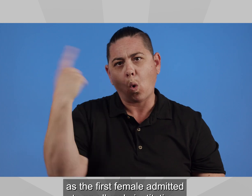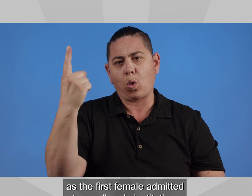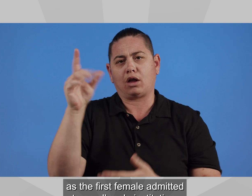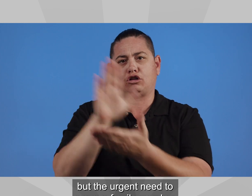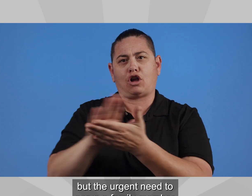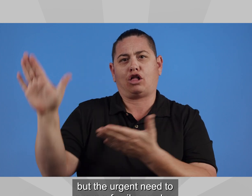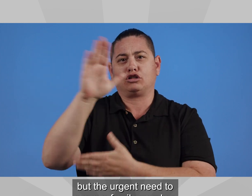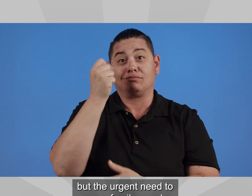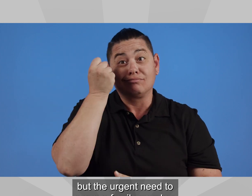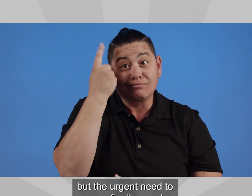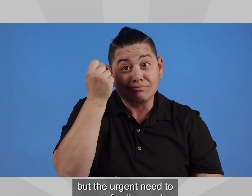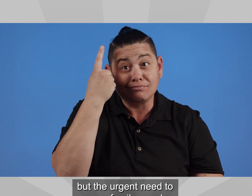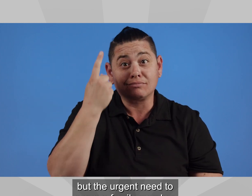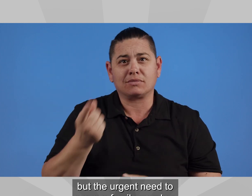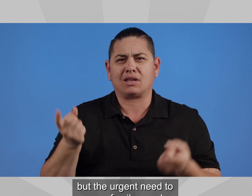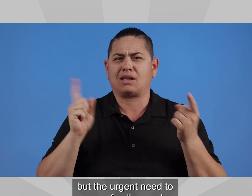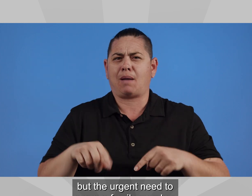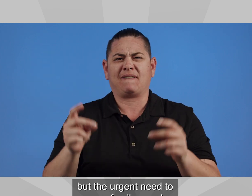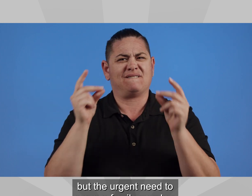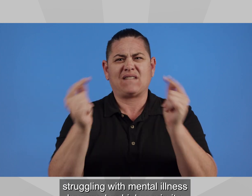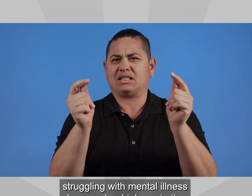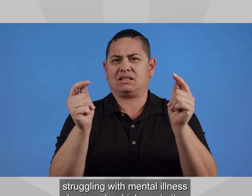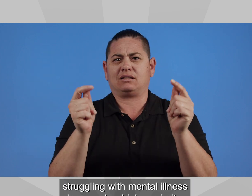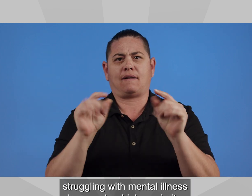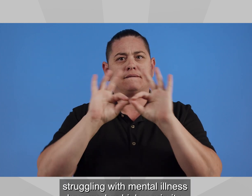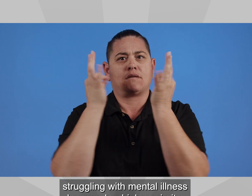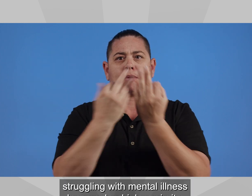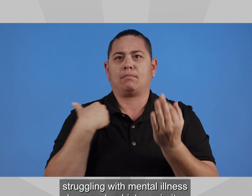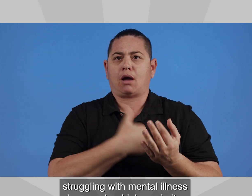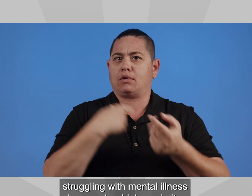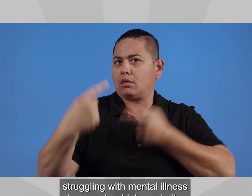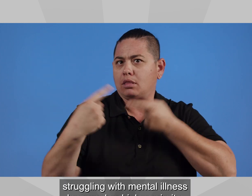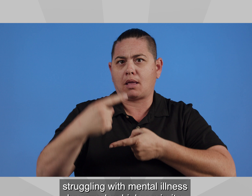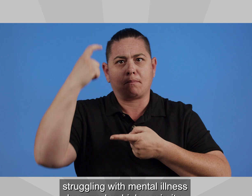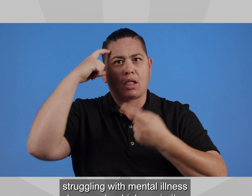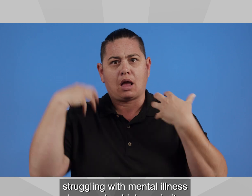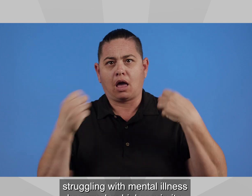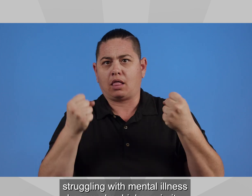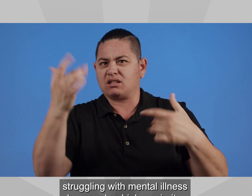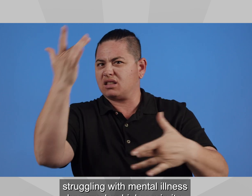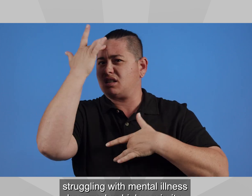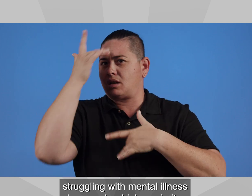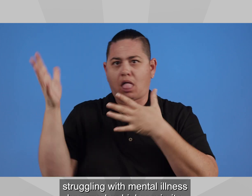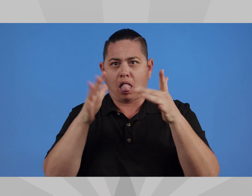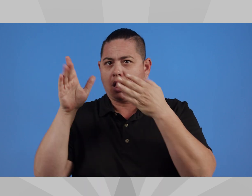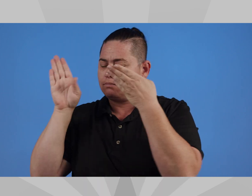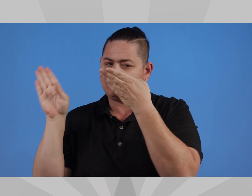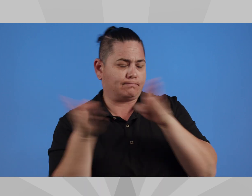institution, but the urgent need to serve a family member struggling with mental illness became her higher